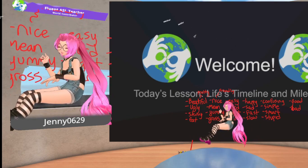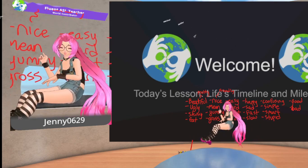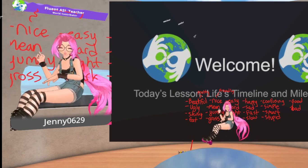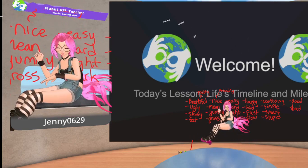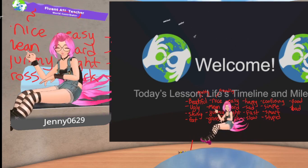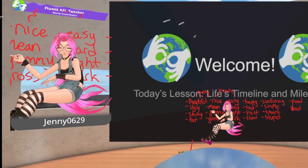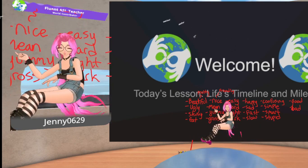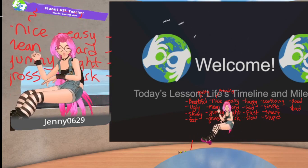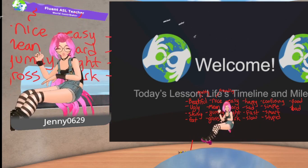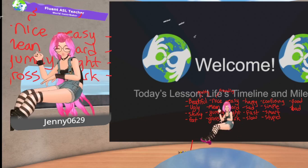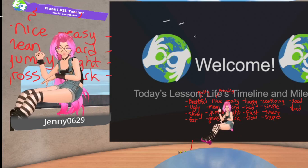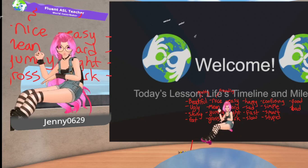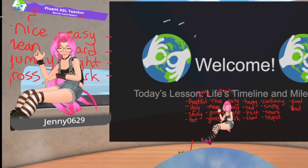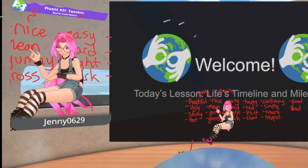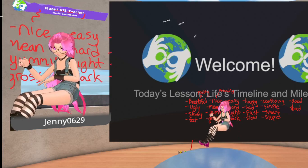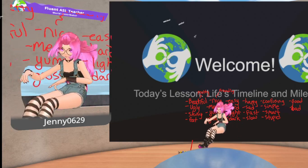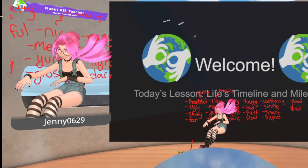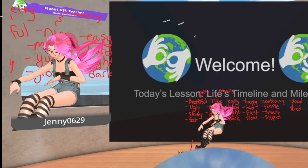is mean.